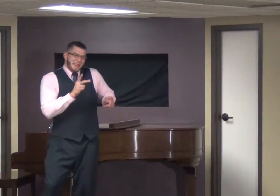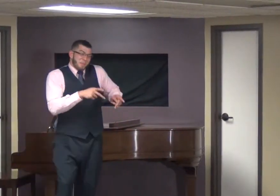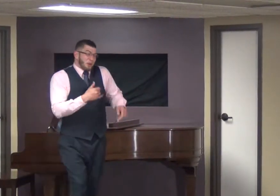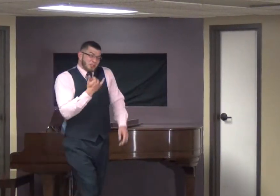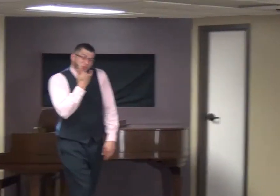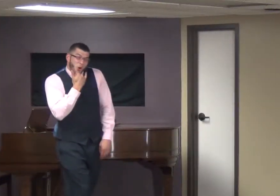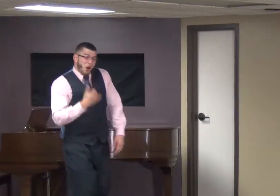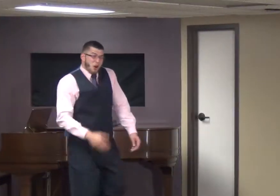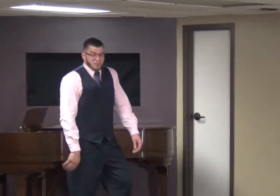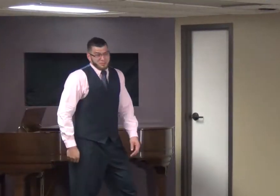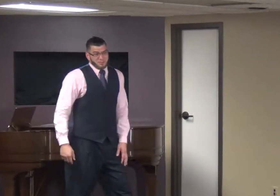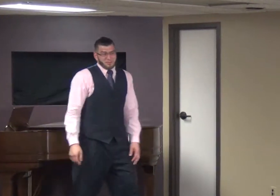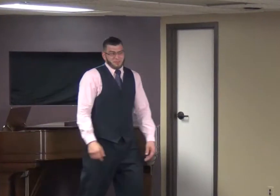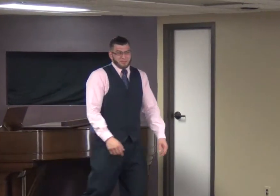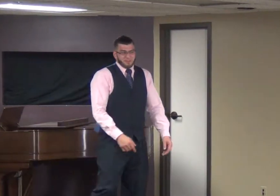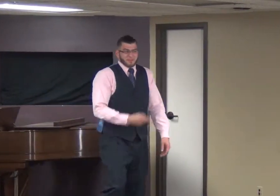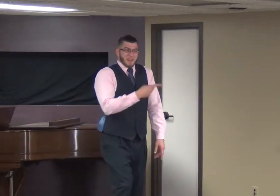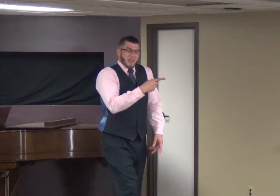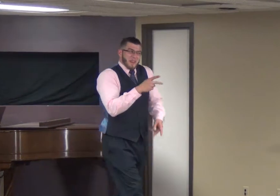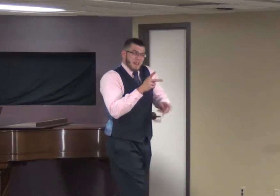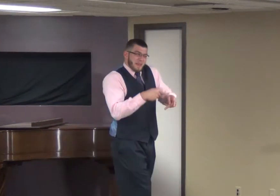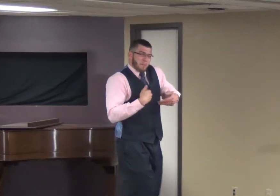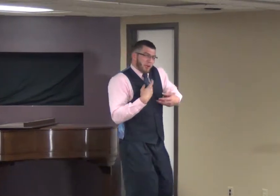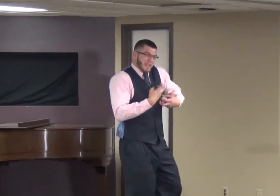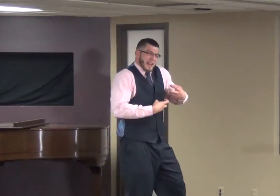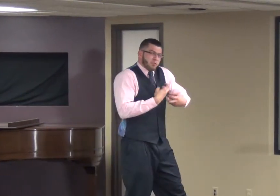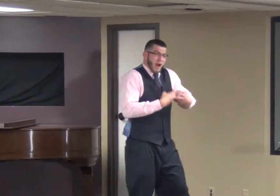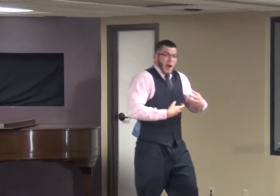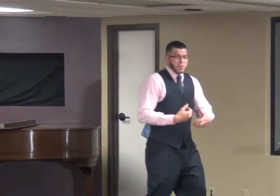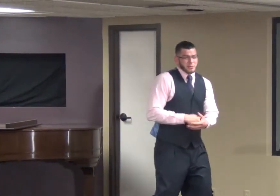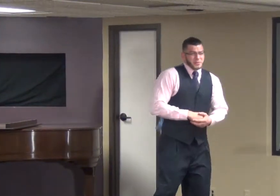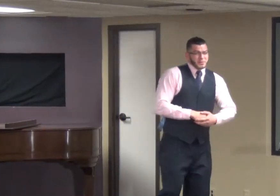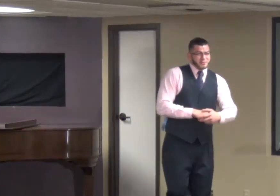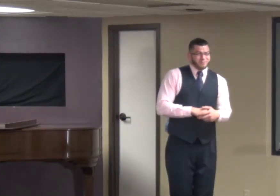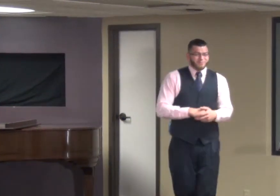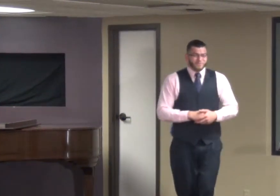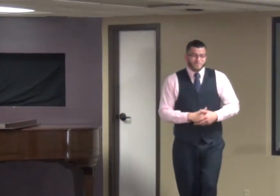that person's wrong. That person has problems.